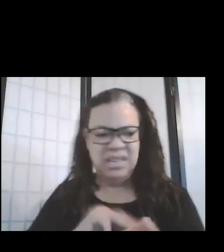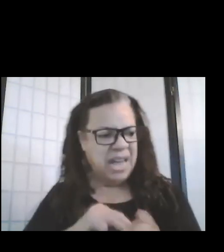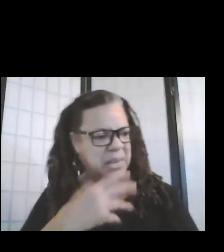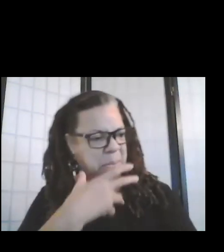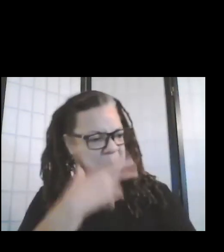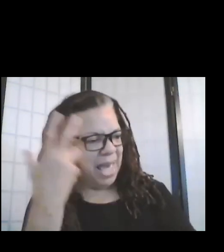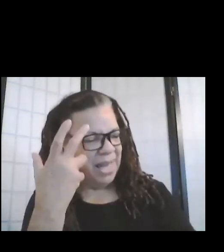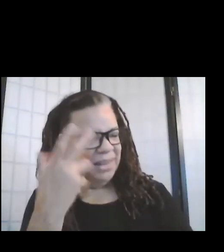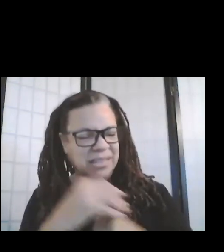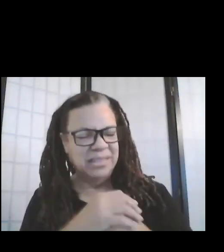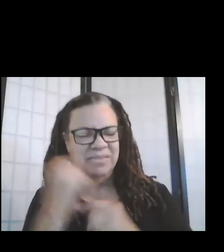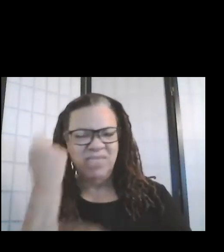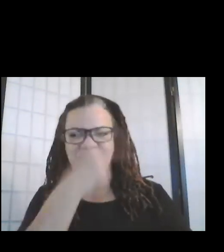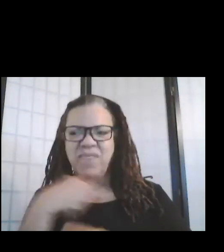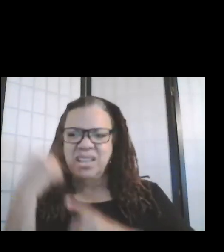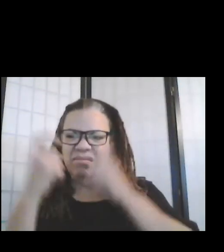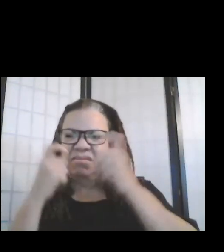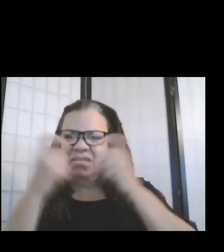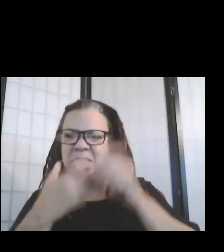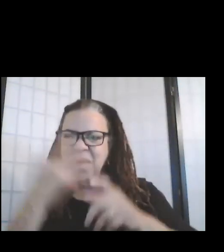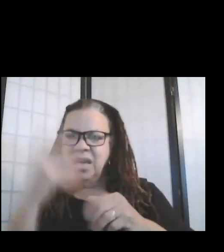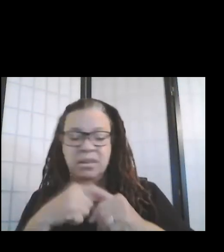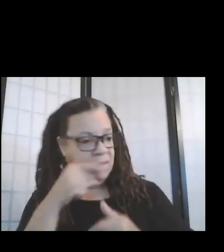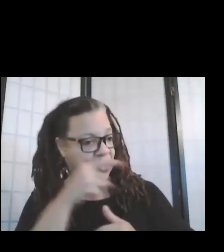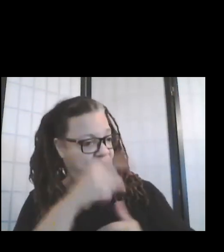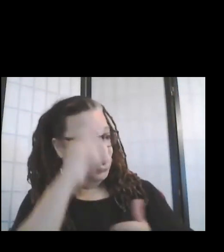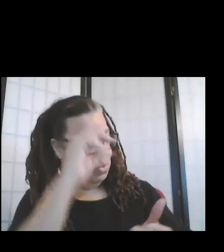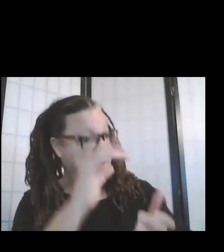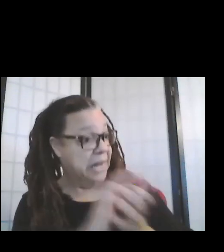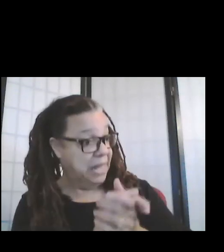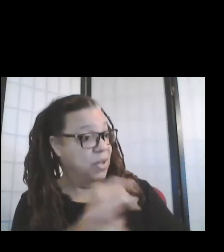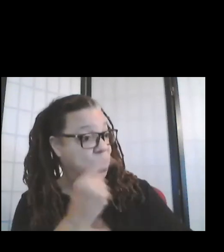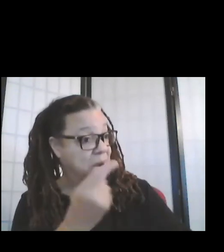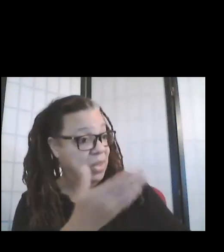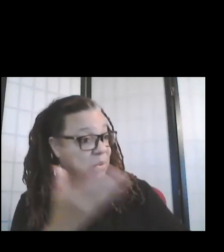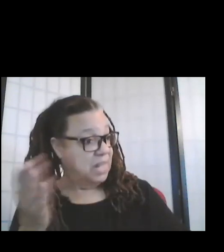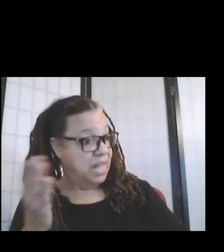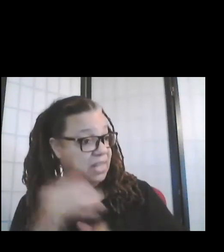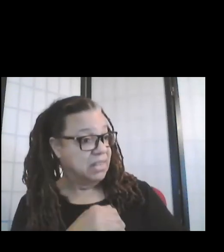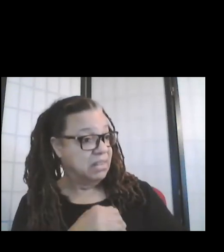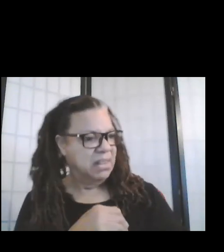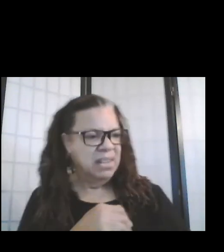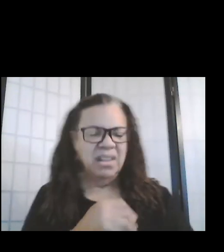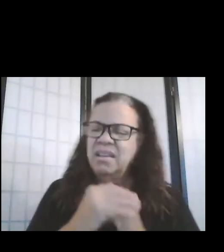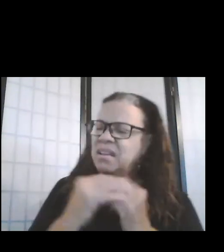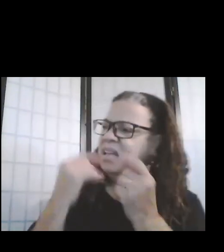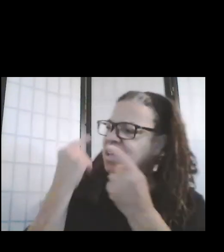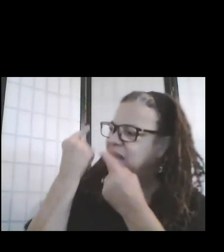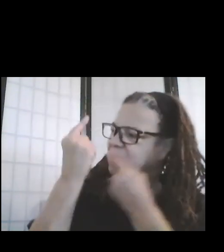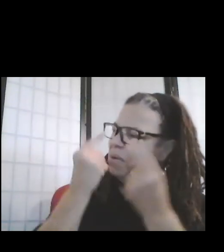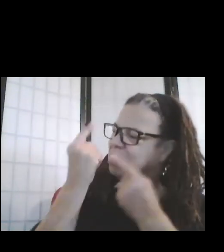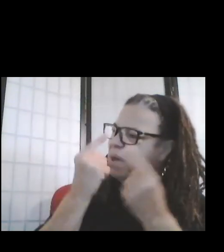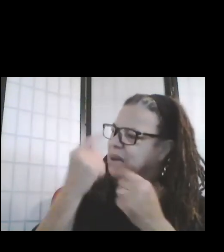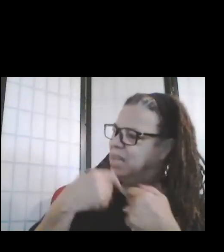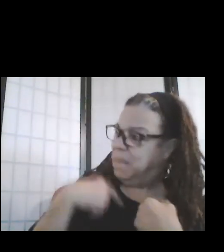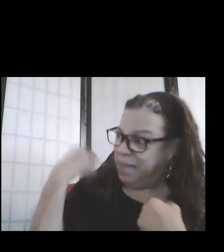across the doctor's face. Do you believe you're one of those things, Mr. Grant? Morris thought about it. Was he